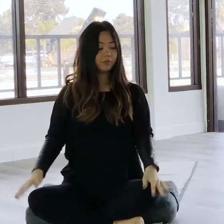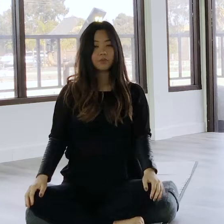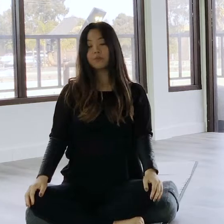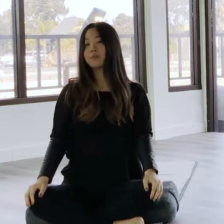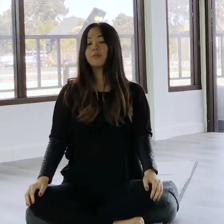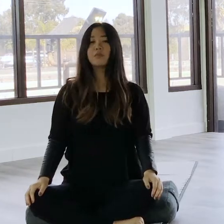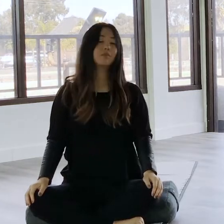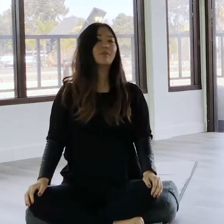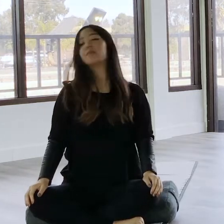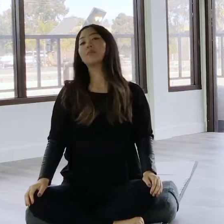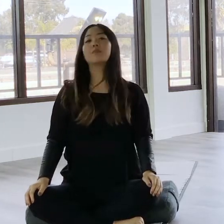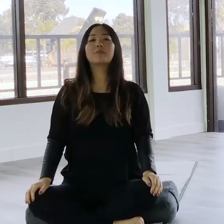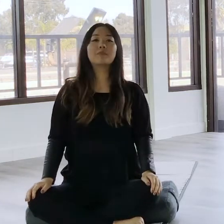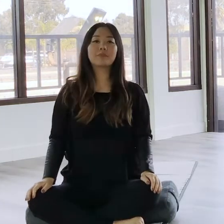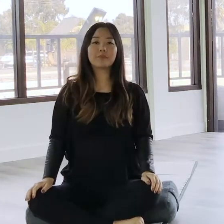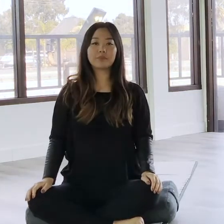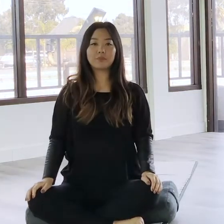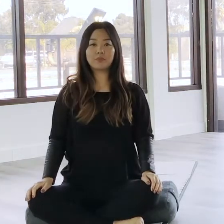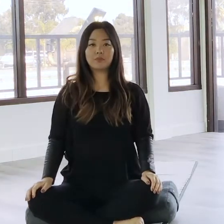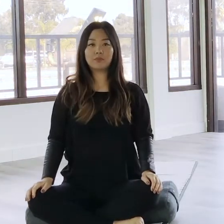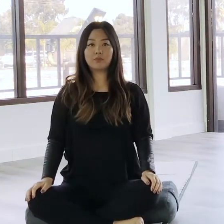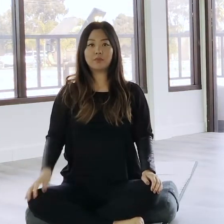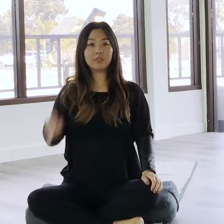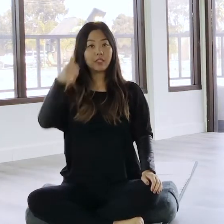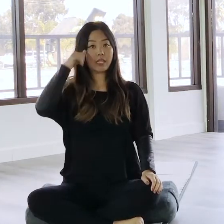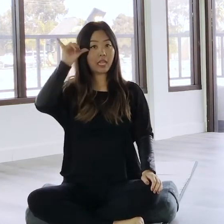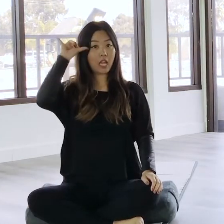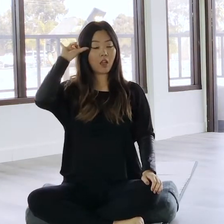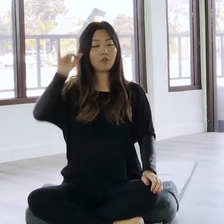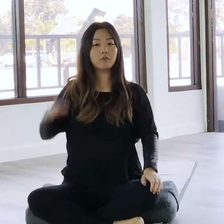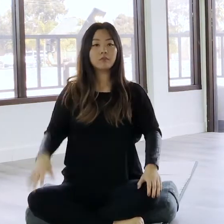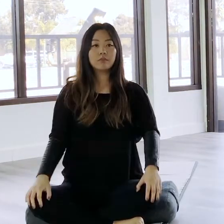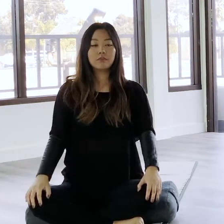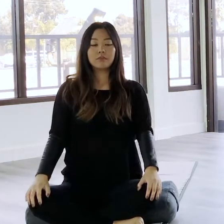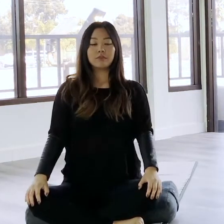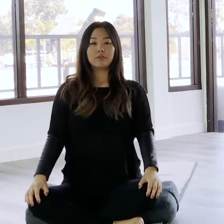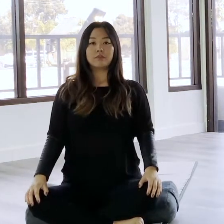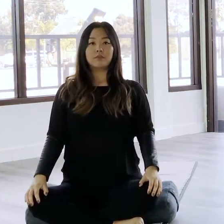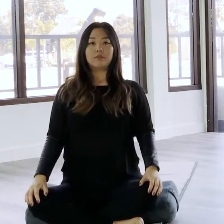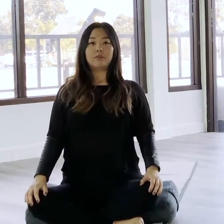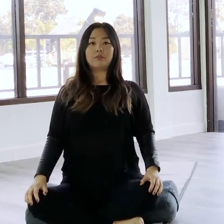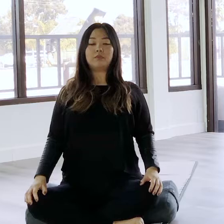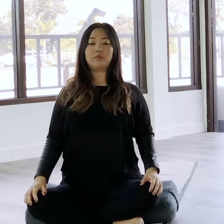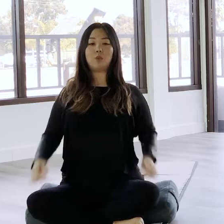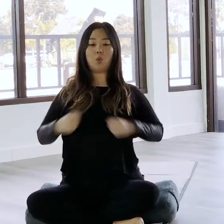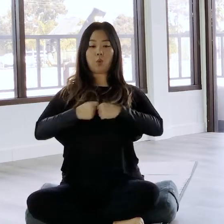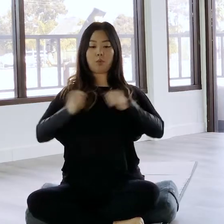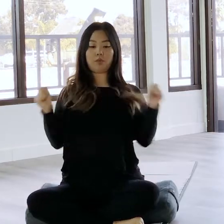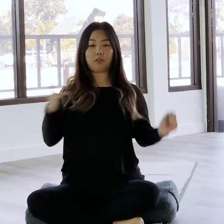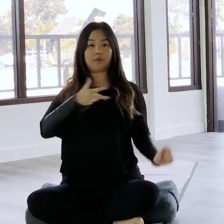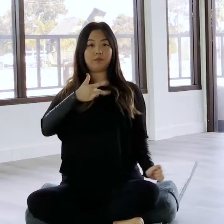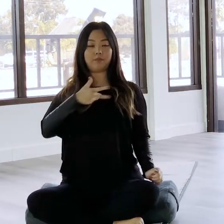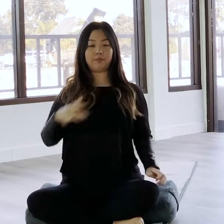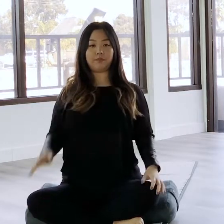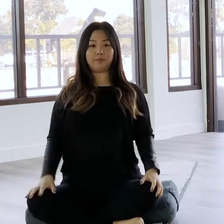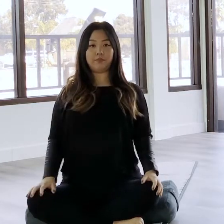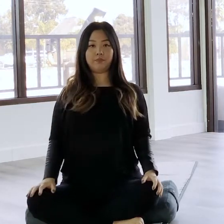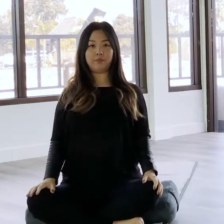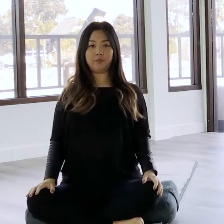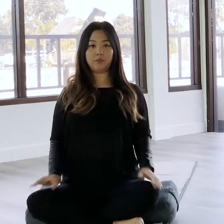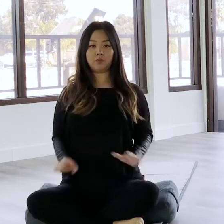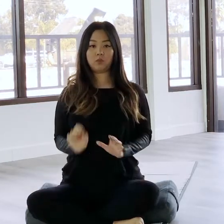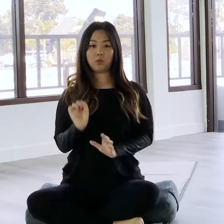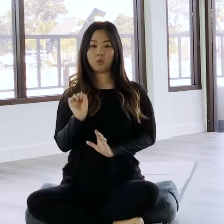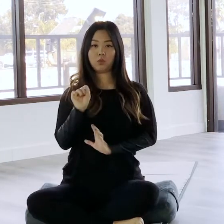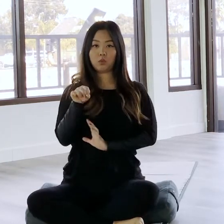And we're going to go ahead, come into cow, opening the heart area. And on your exhale, we're just going to round the